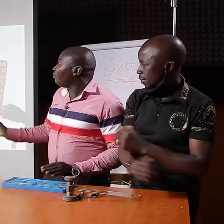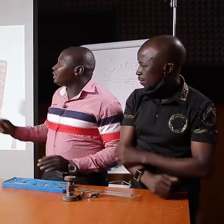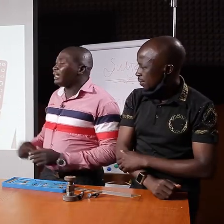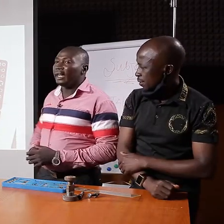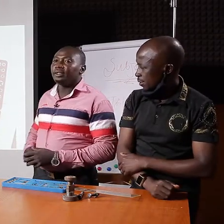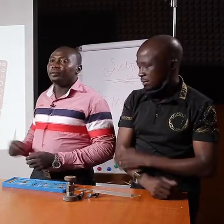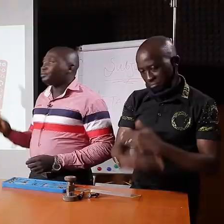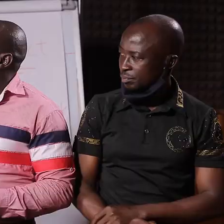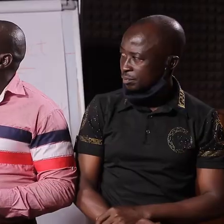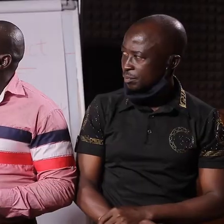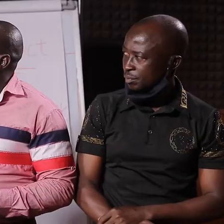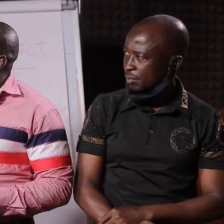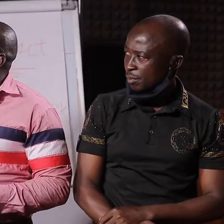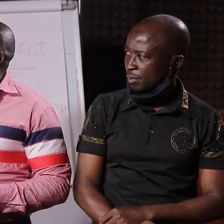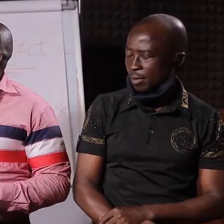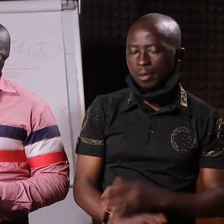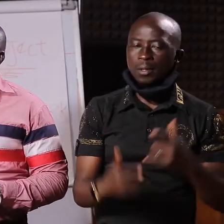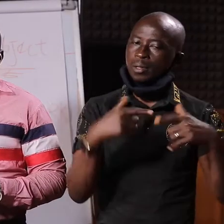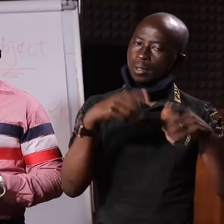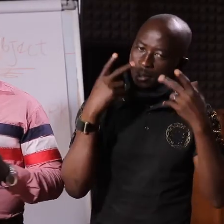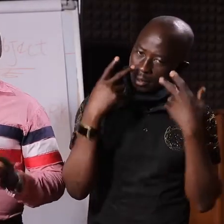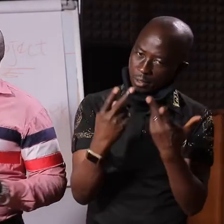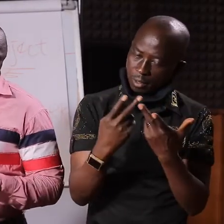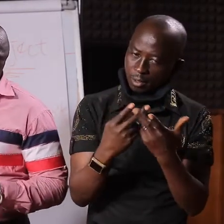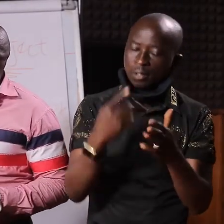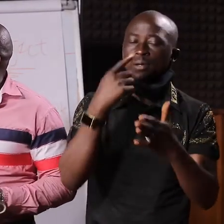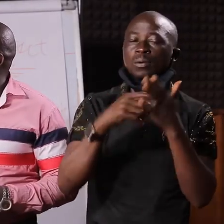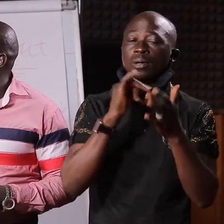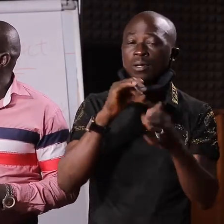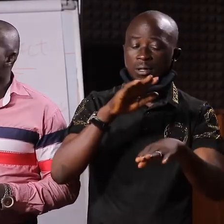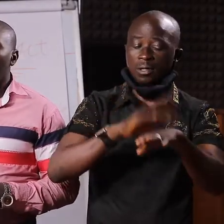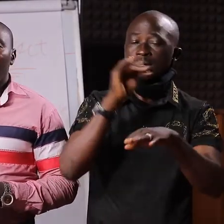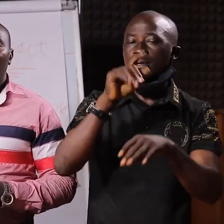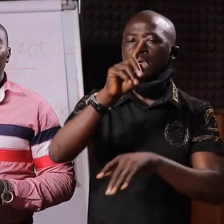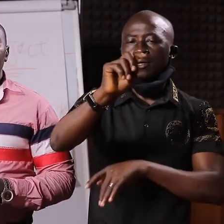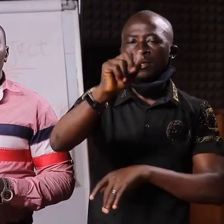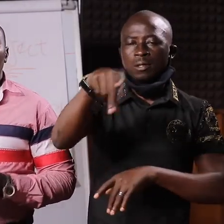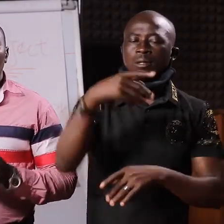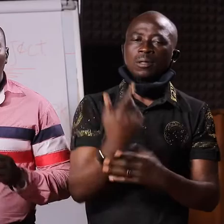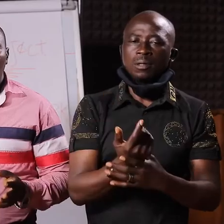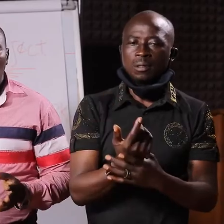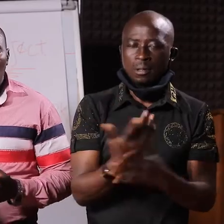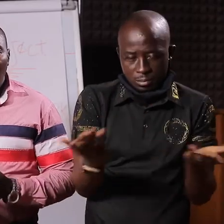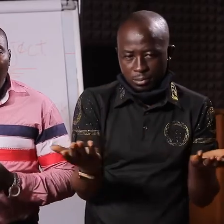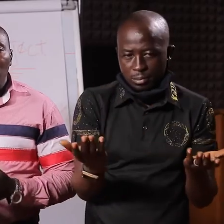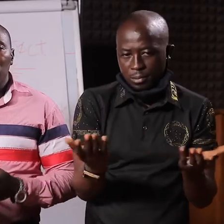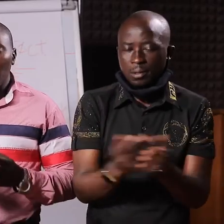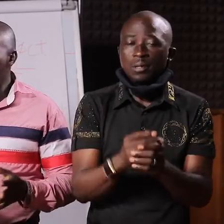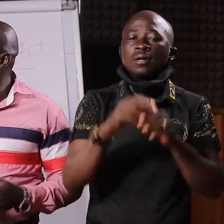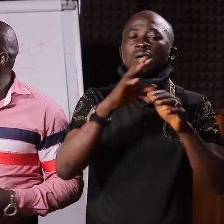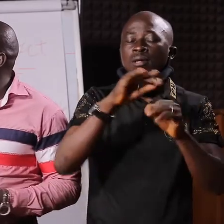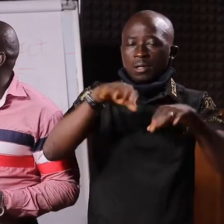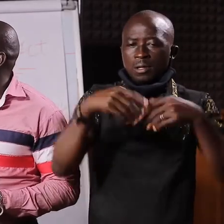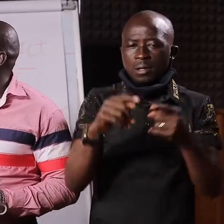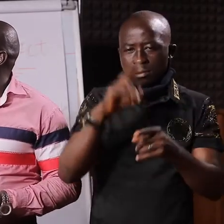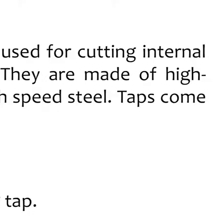Now, having said that, let's see what are these taps and how we